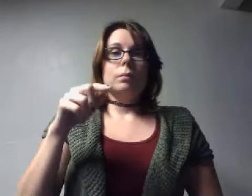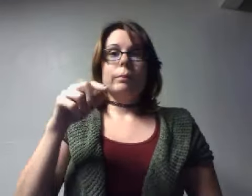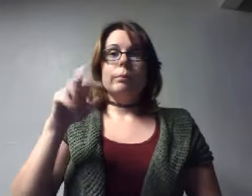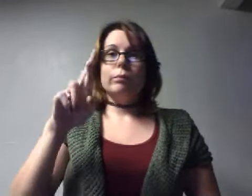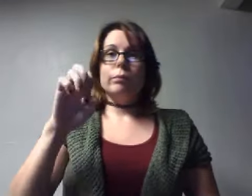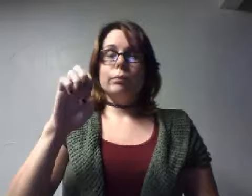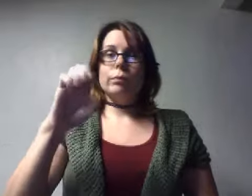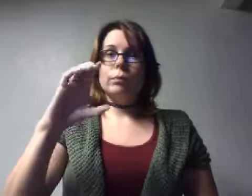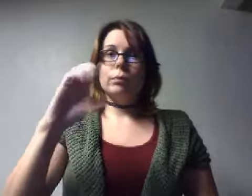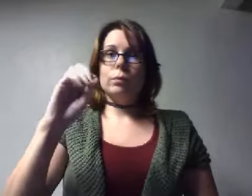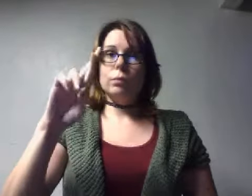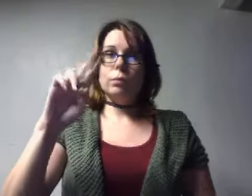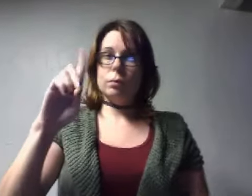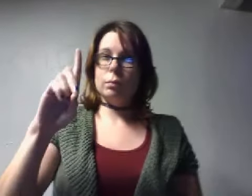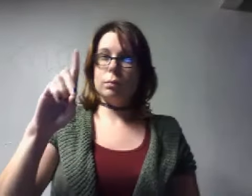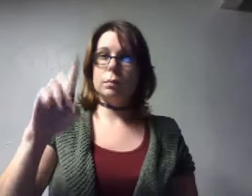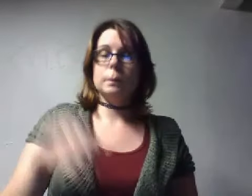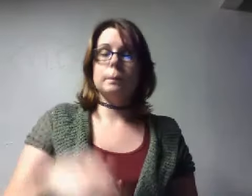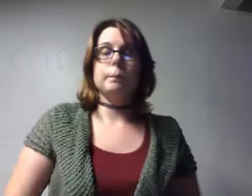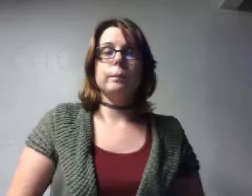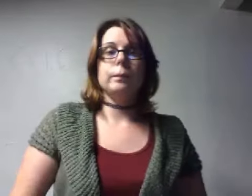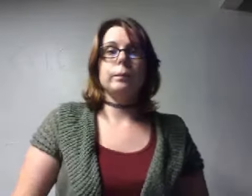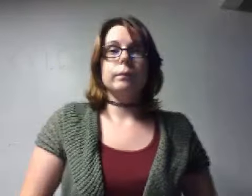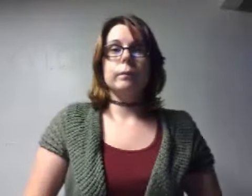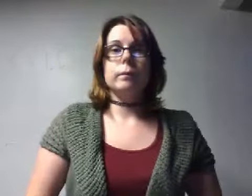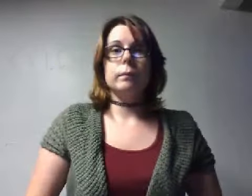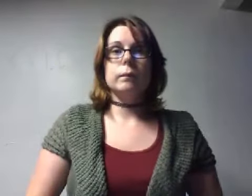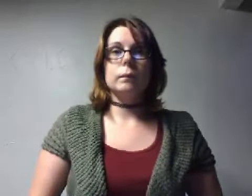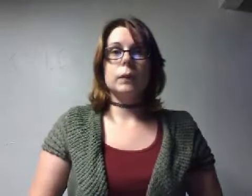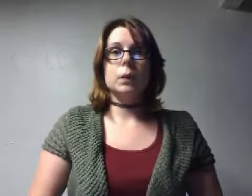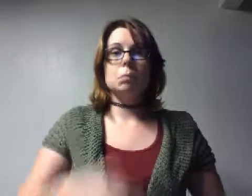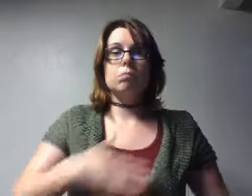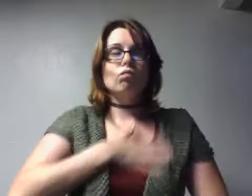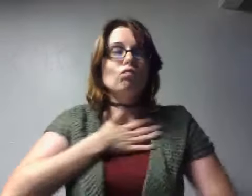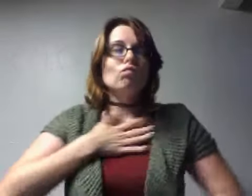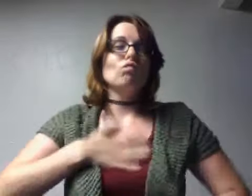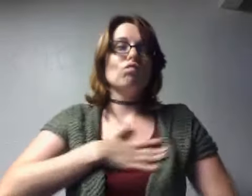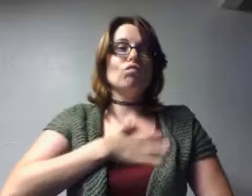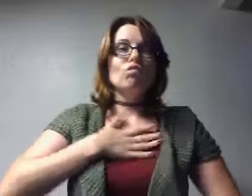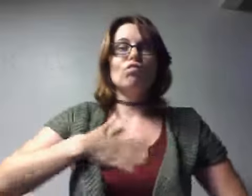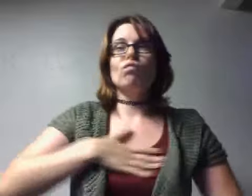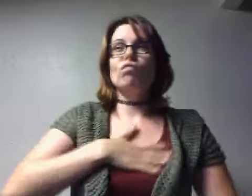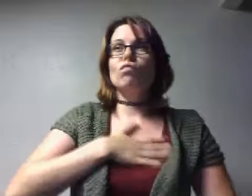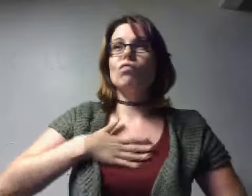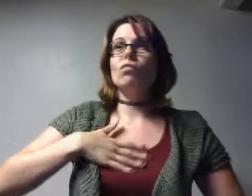from using it as that form, he also loved nature and he loved photographing nature. So quite often he would sit